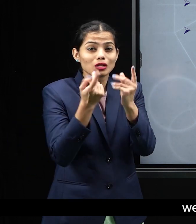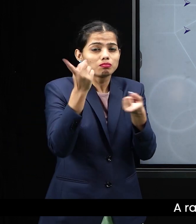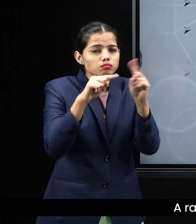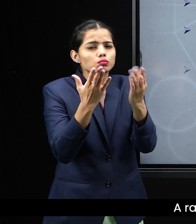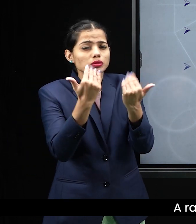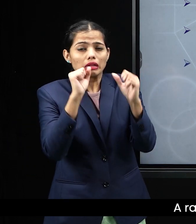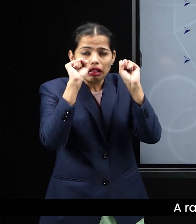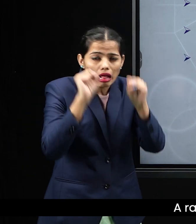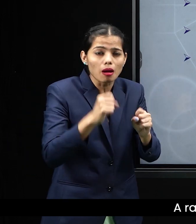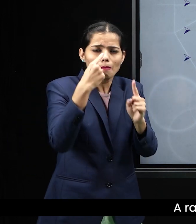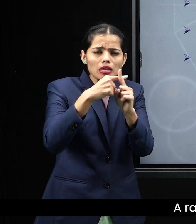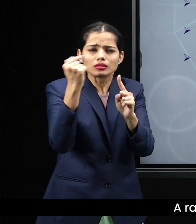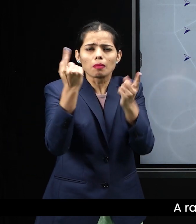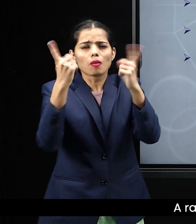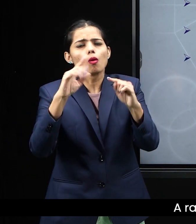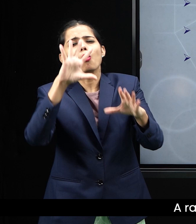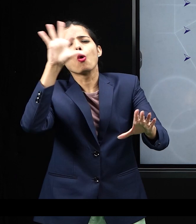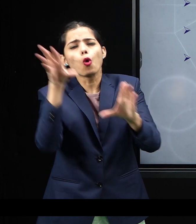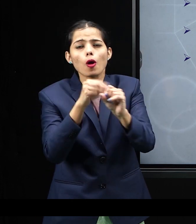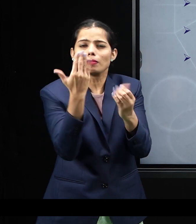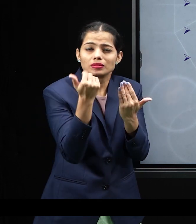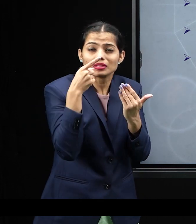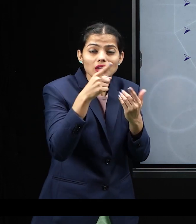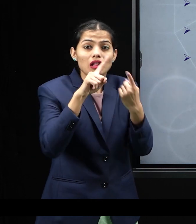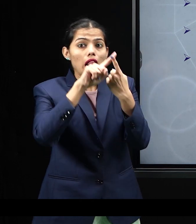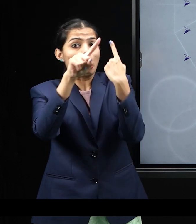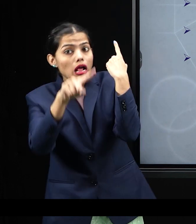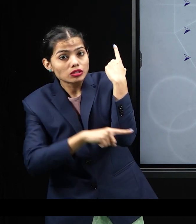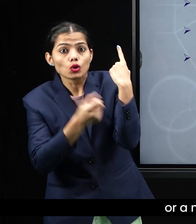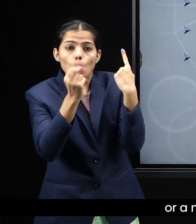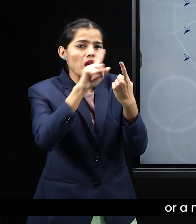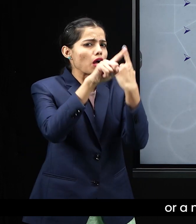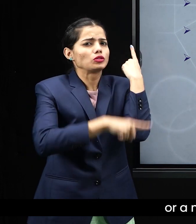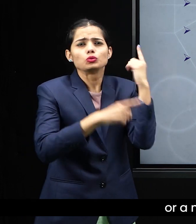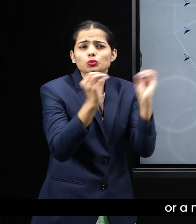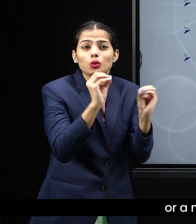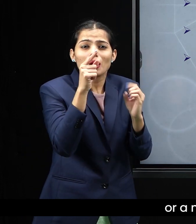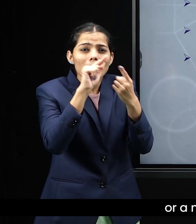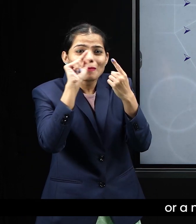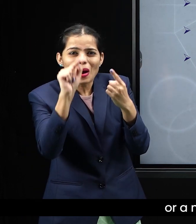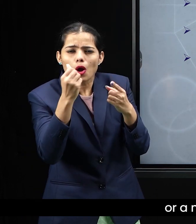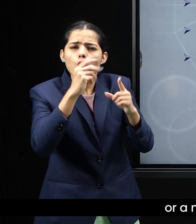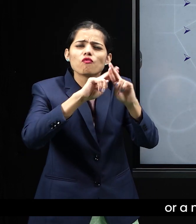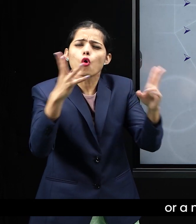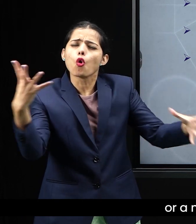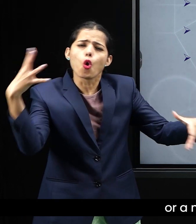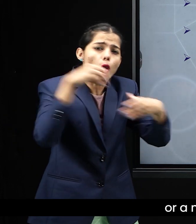A rational number can be expressed as either a terminating or a non-terminating recurring decimal.